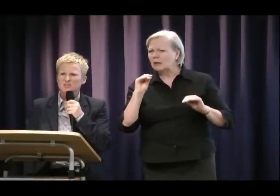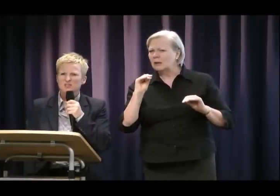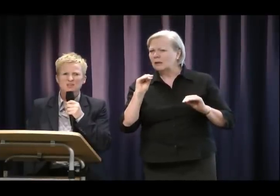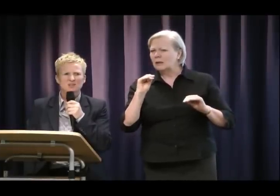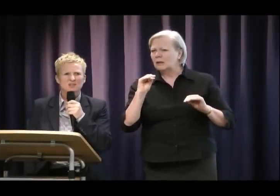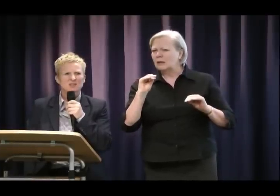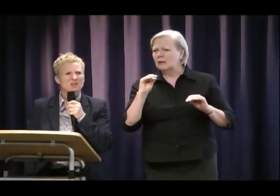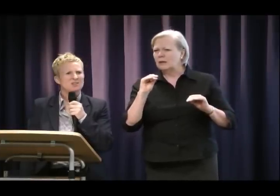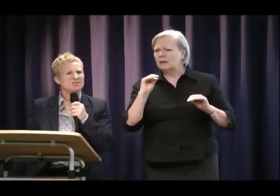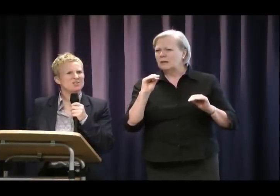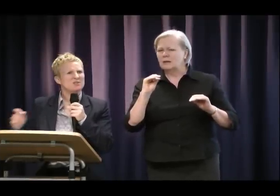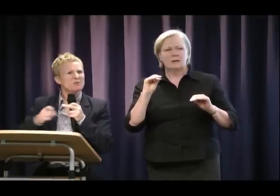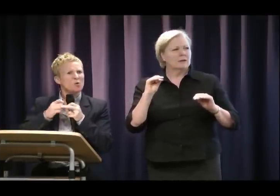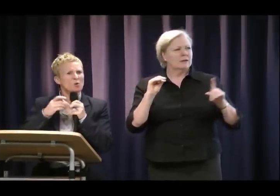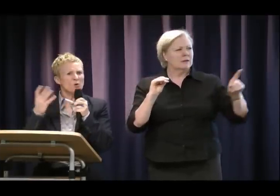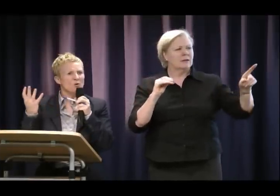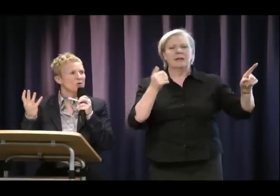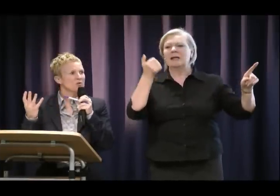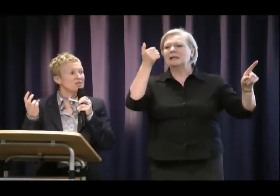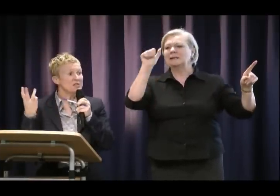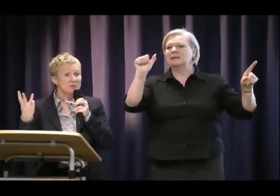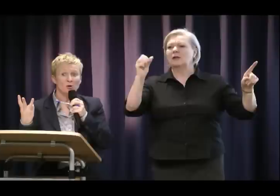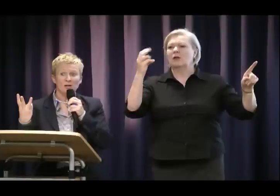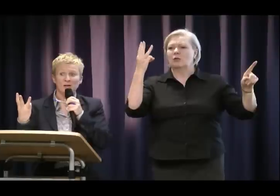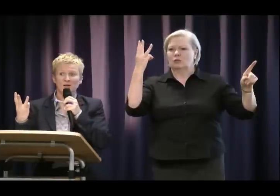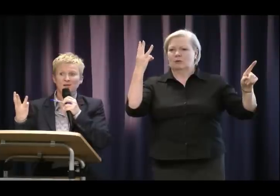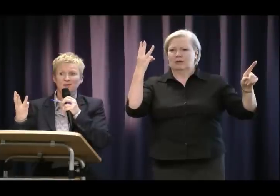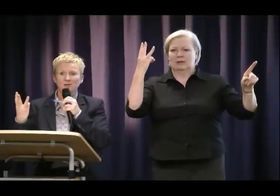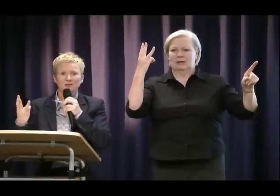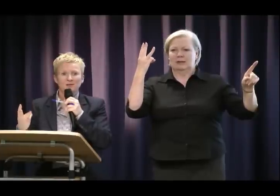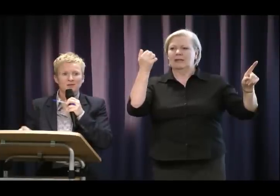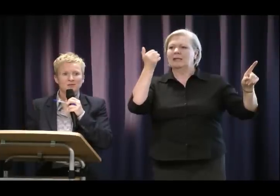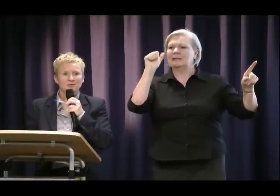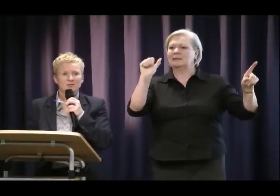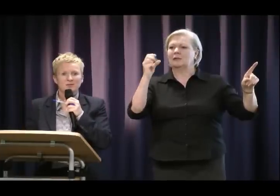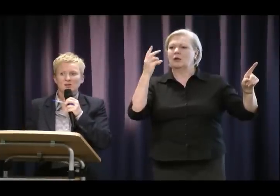it 64? 63.